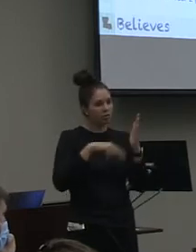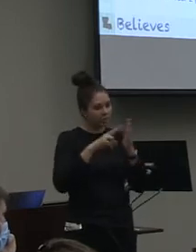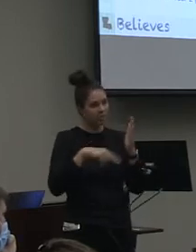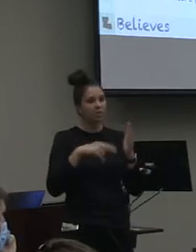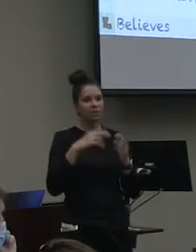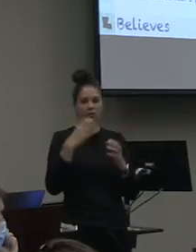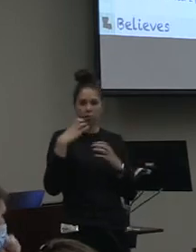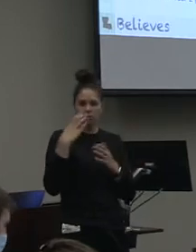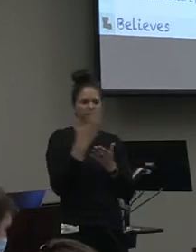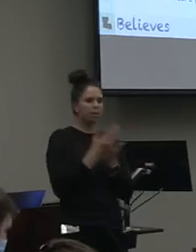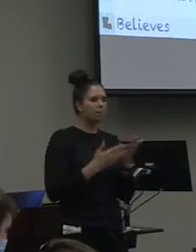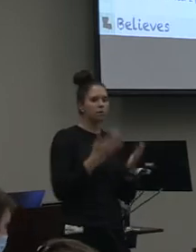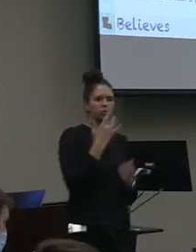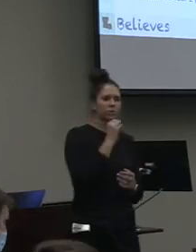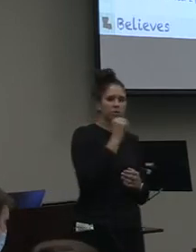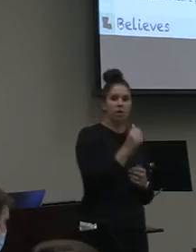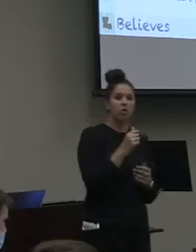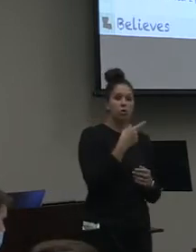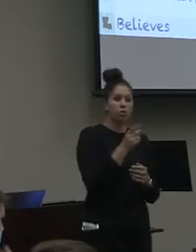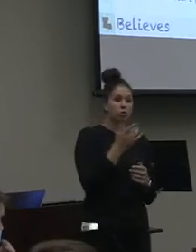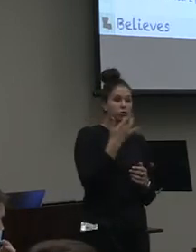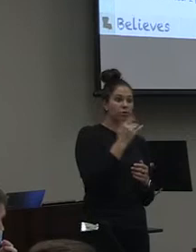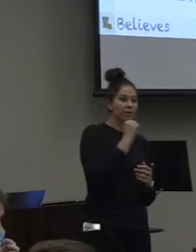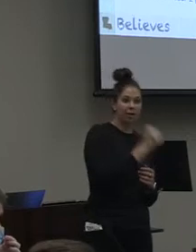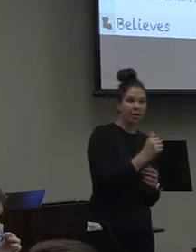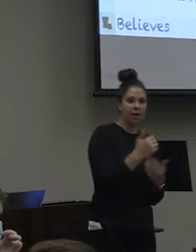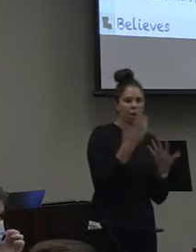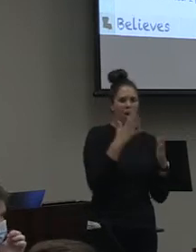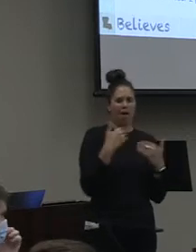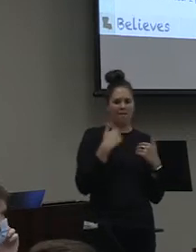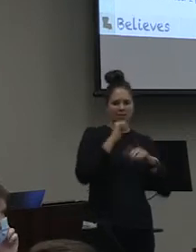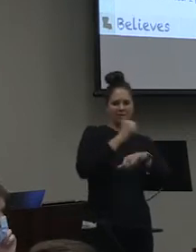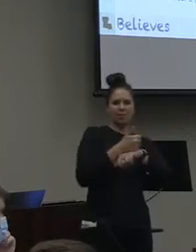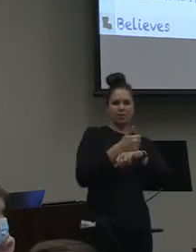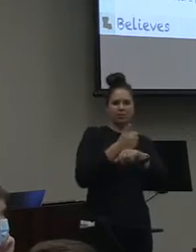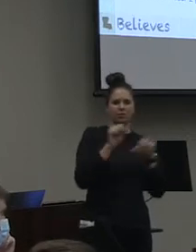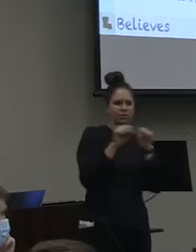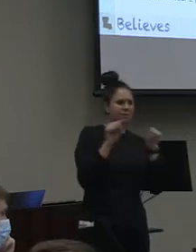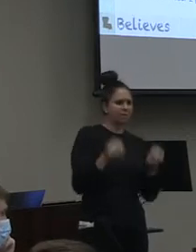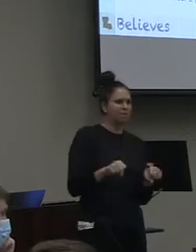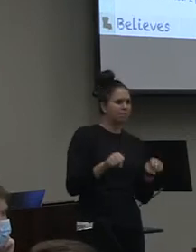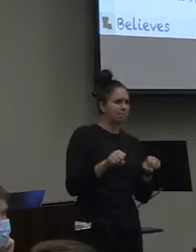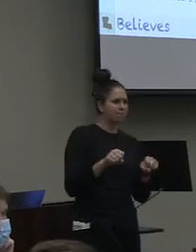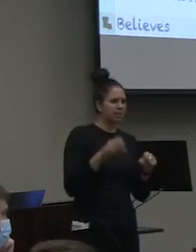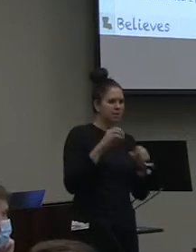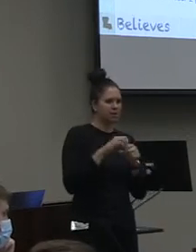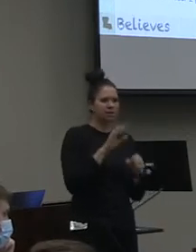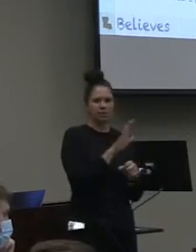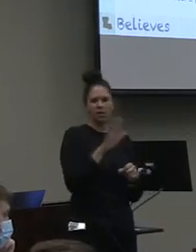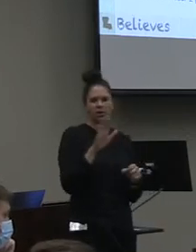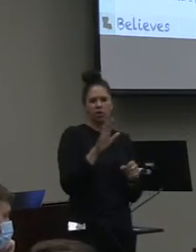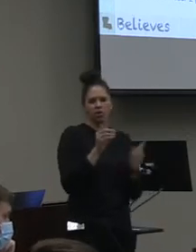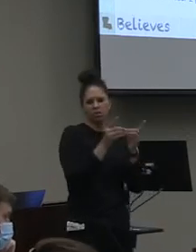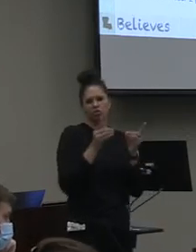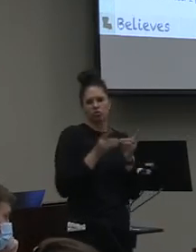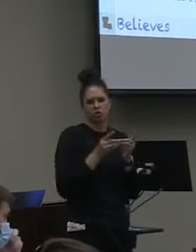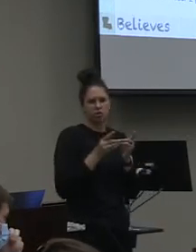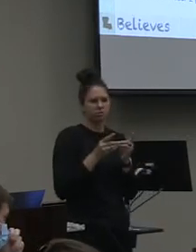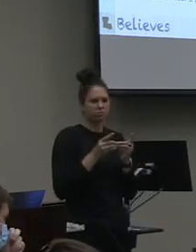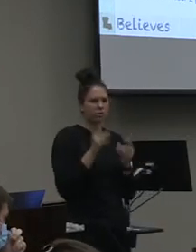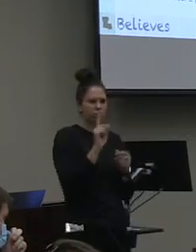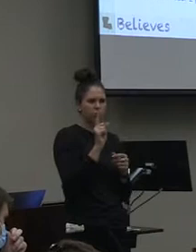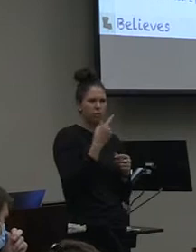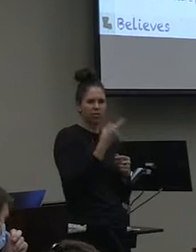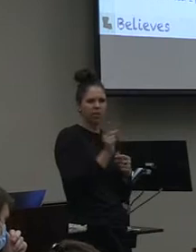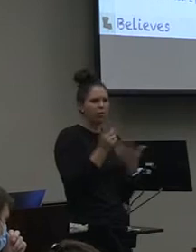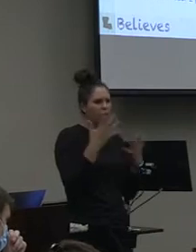to. Those who chose not to had an established system in their district where